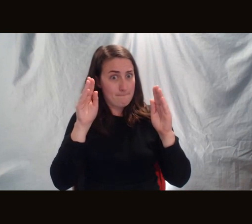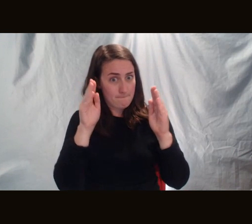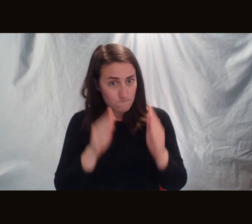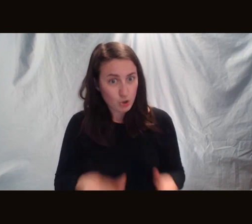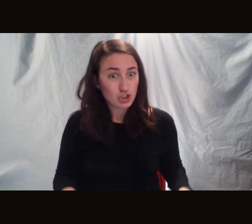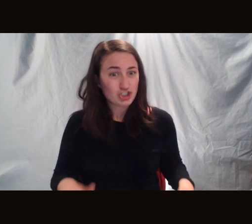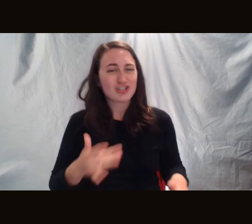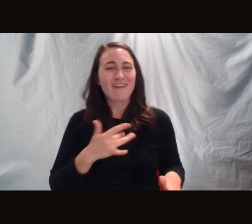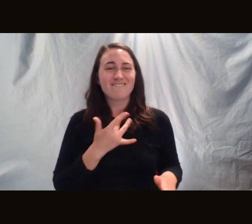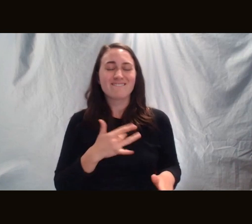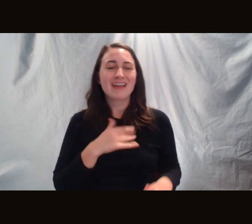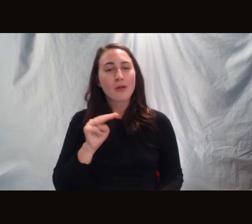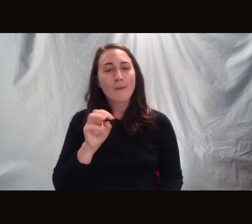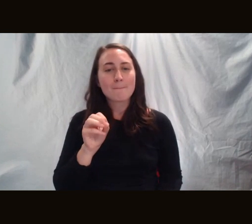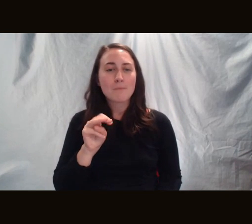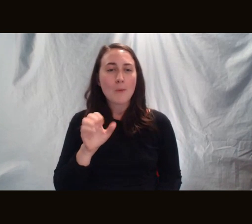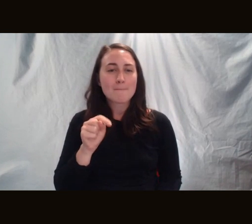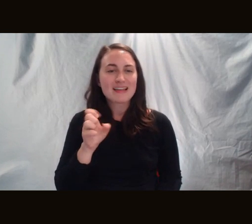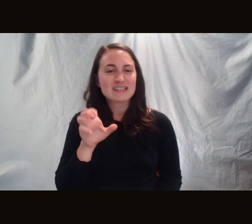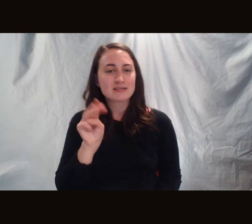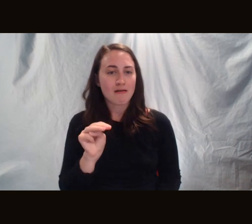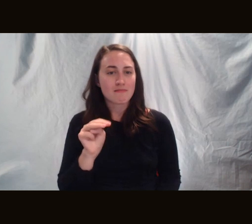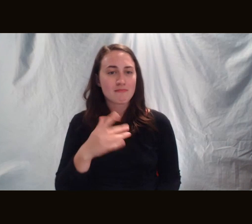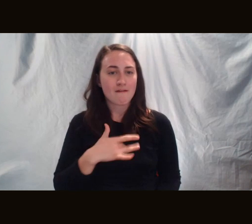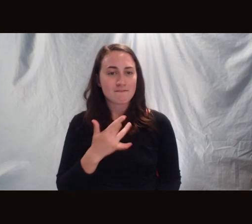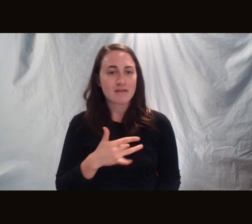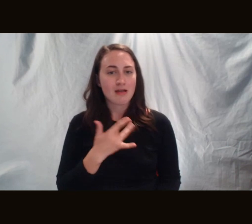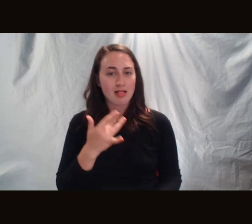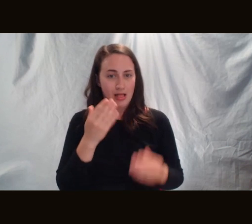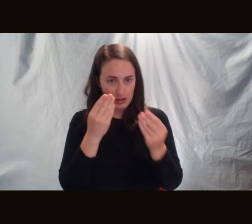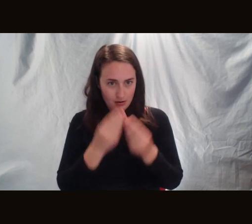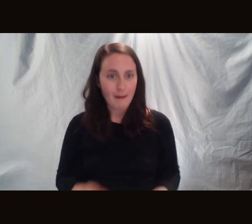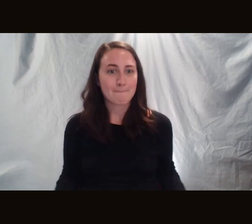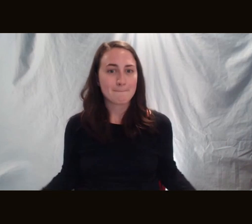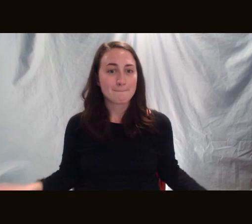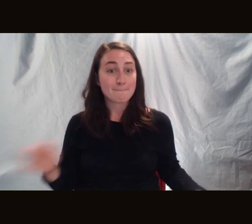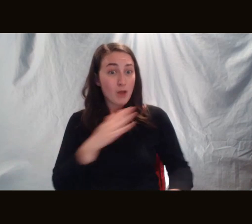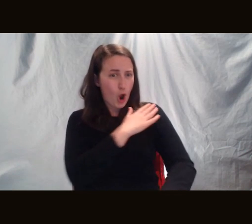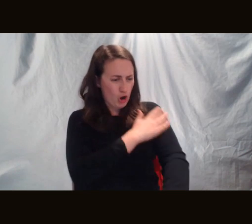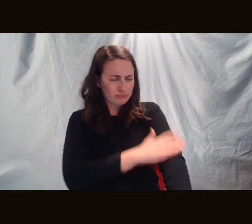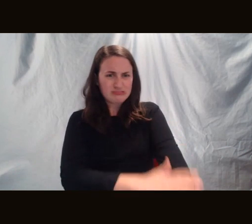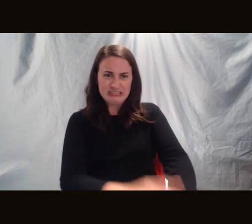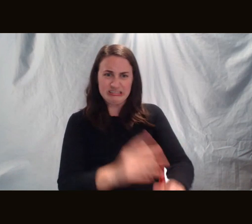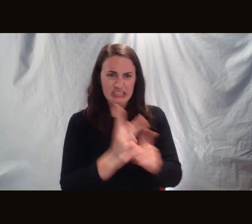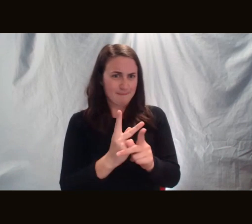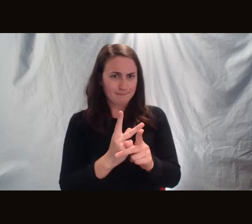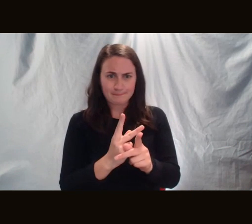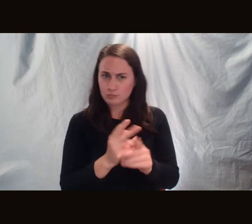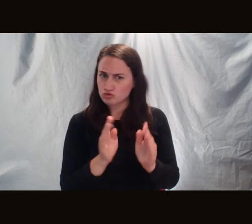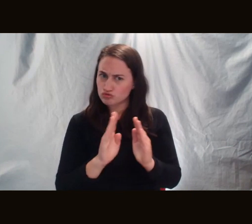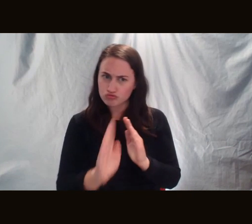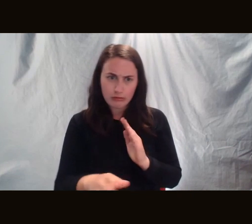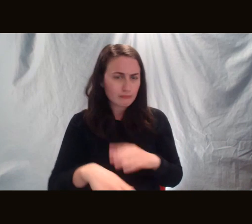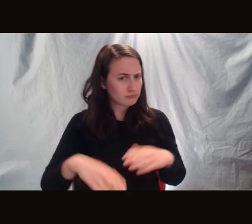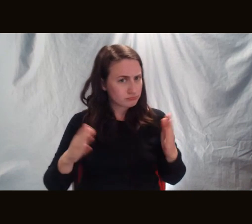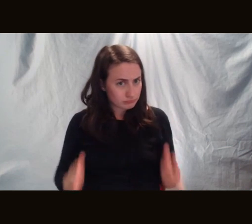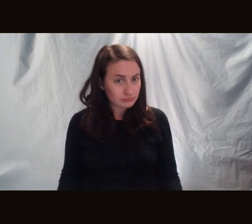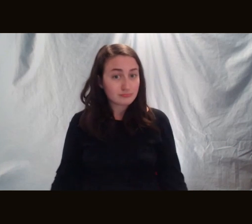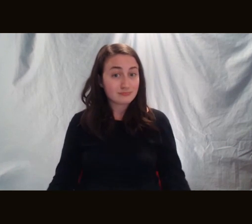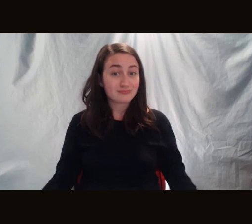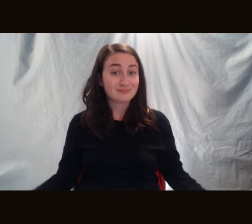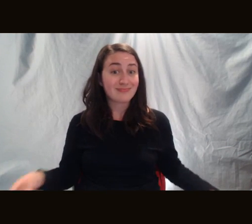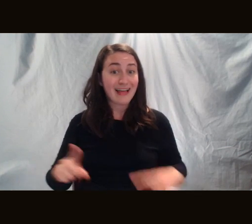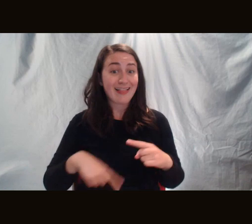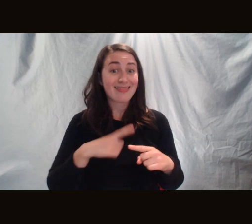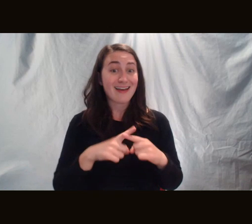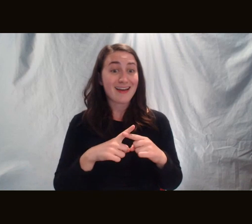continue from the shoulder, arms straight, all the way up, bend at the elbow, bring